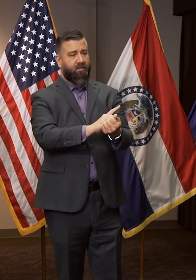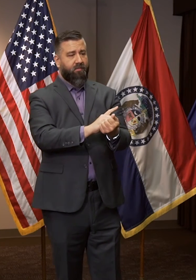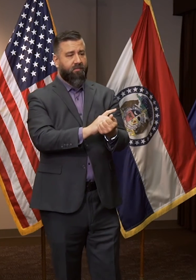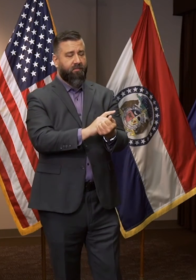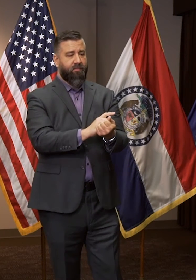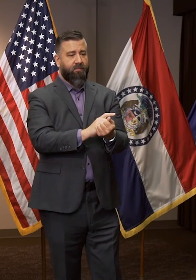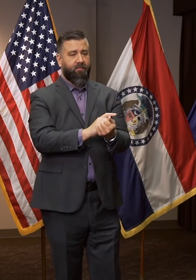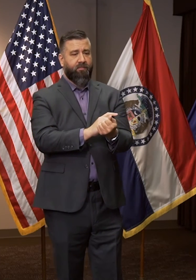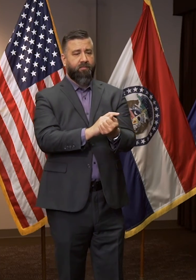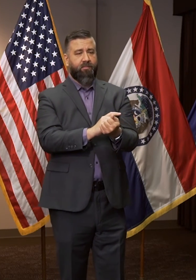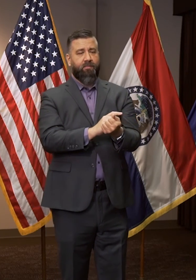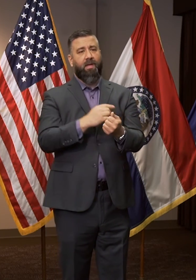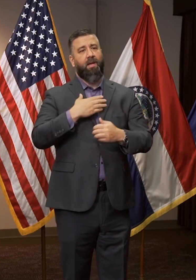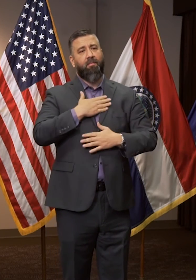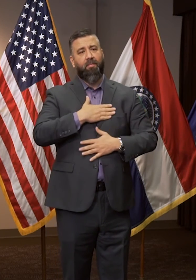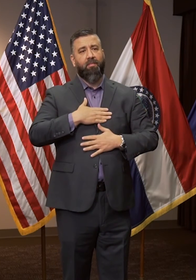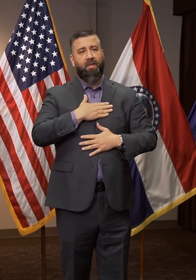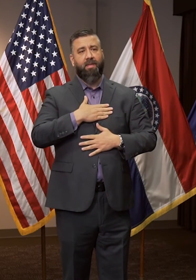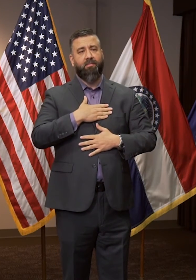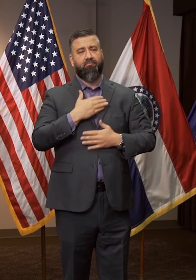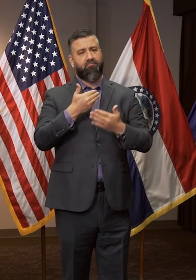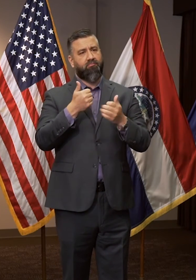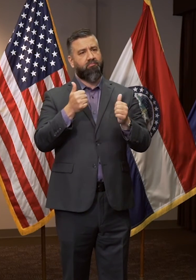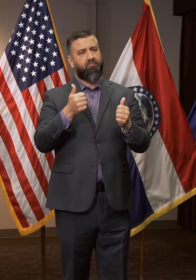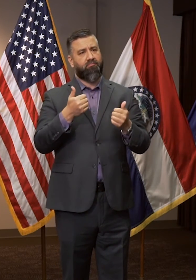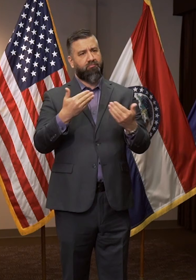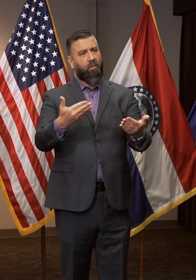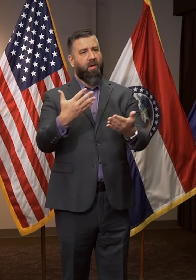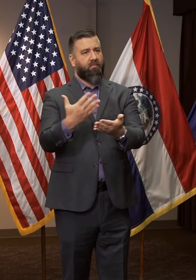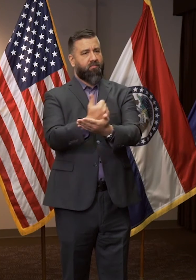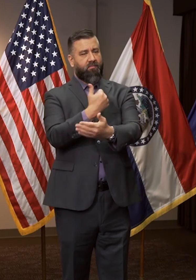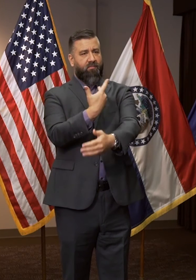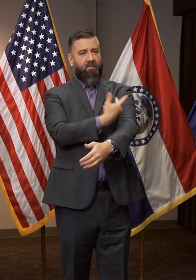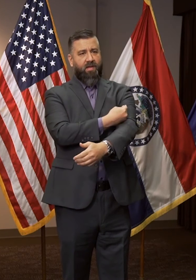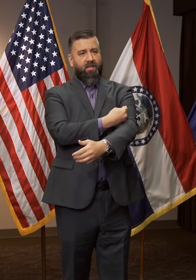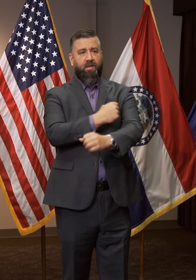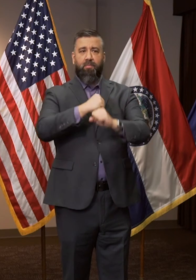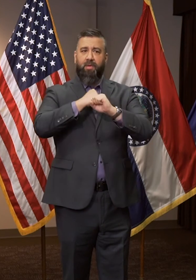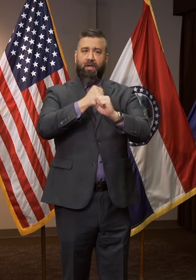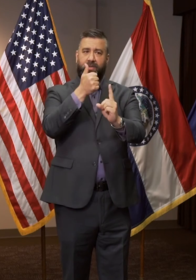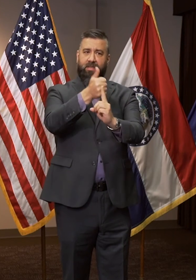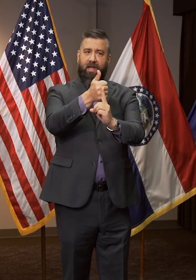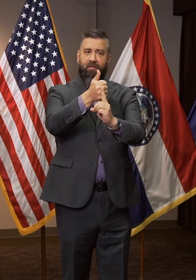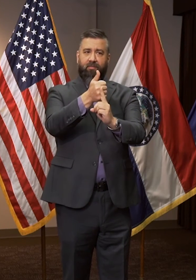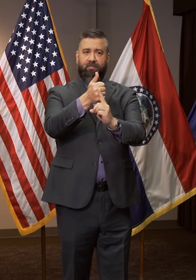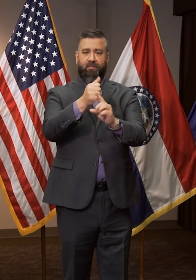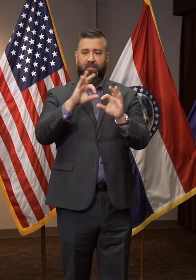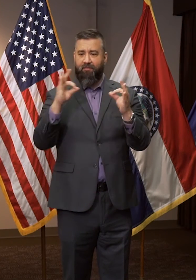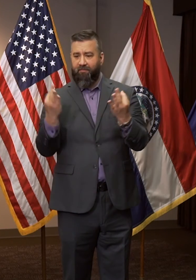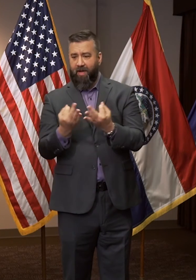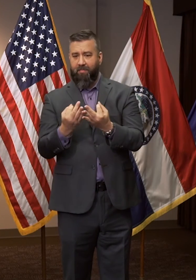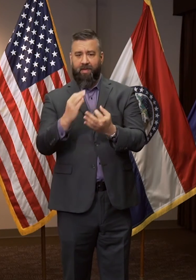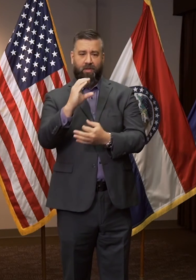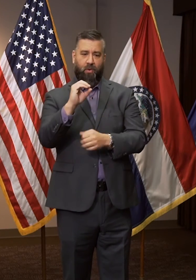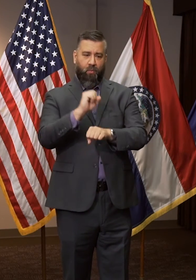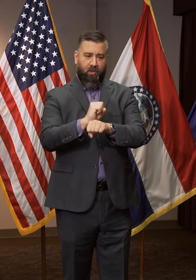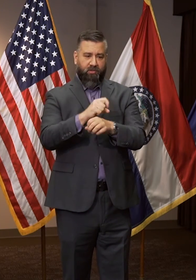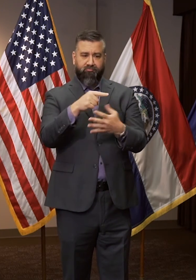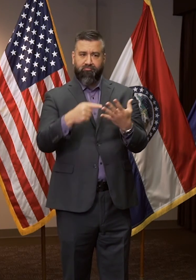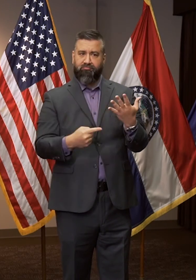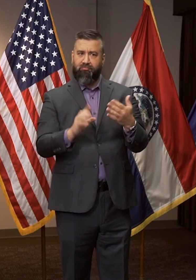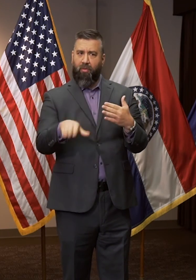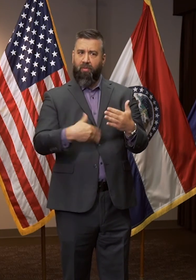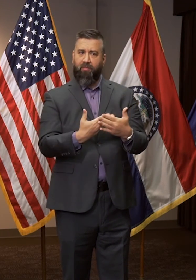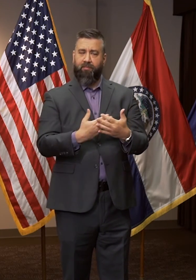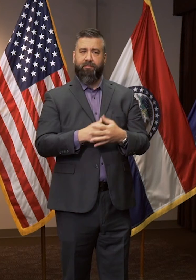and please get vaccinated to protect yourself, protect your loved ones, protect your coworkers, and your friends and family and